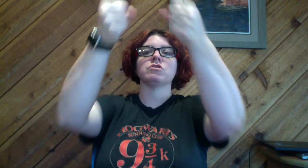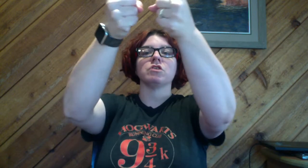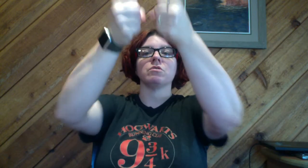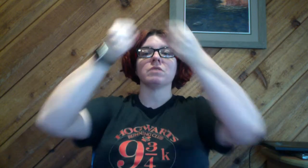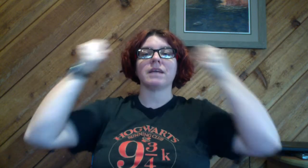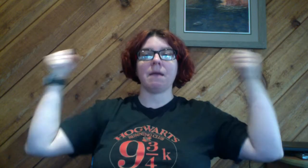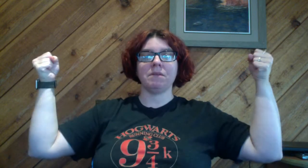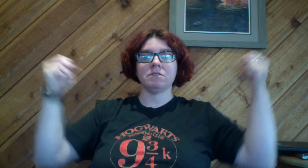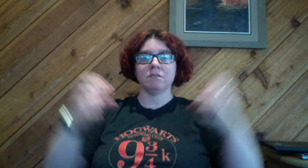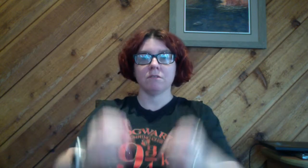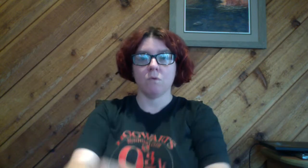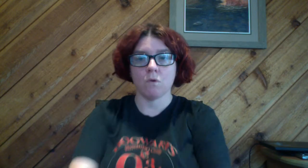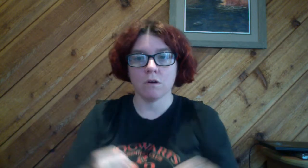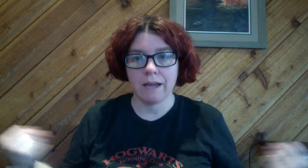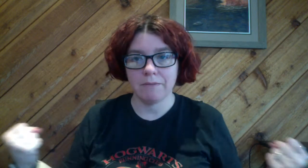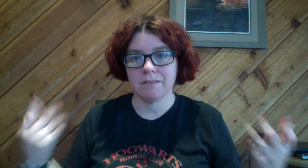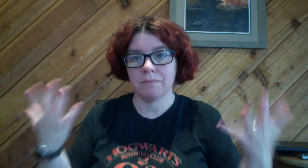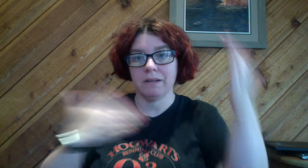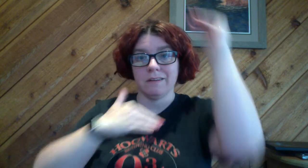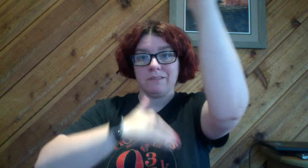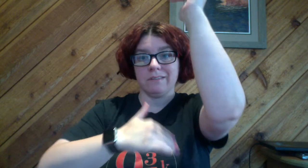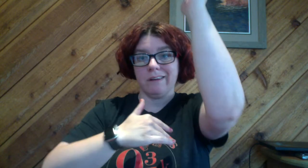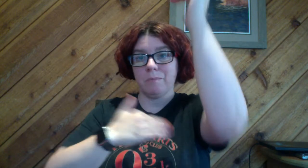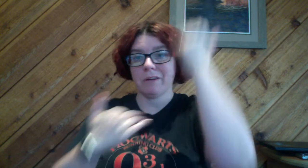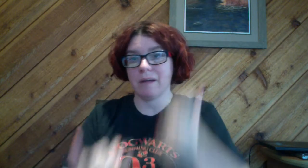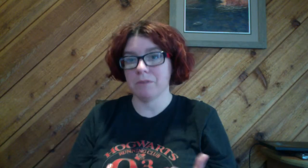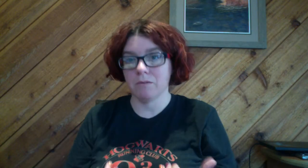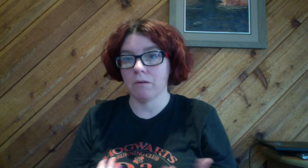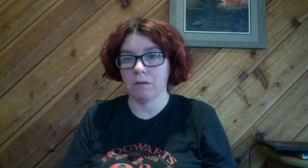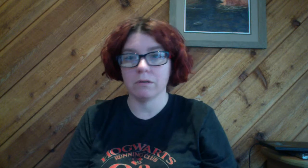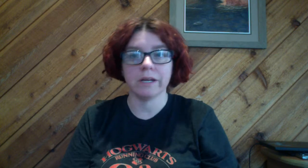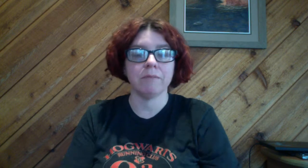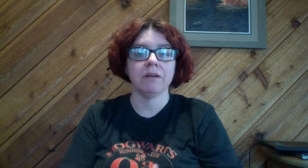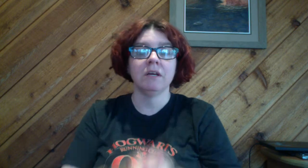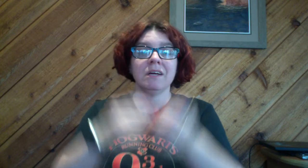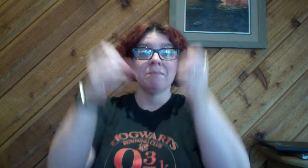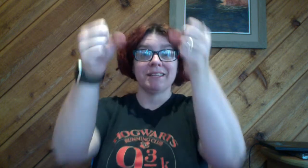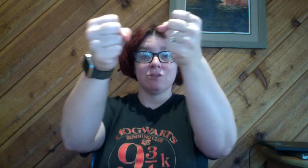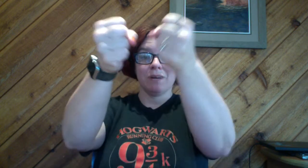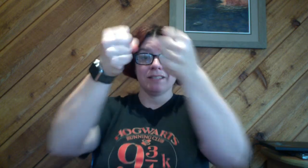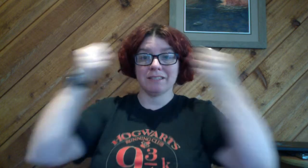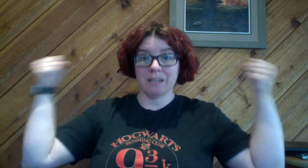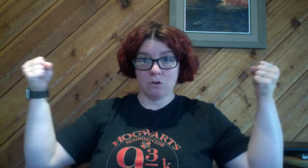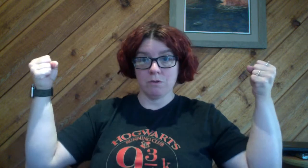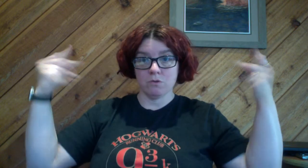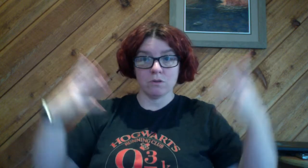go cabinet or cabinet, depending on if it's an upper cabinet or a lower cabinet. But it's 2 S's that open doors.